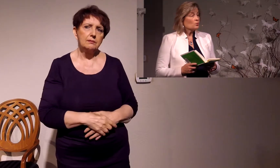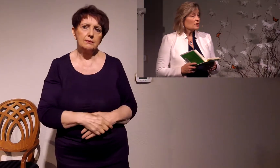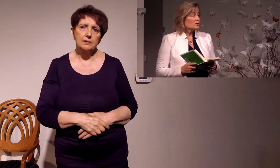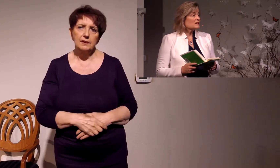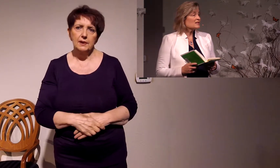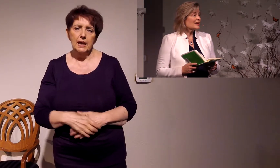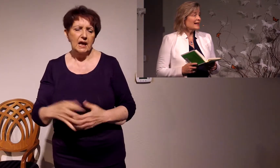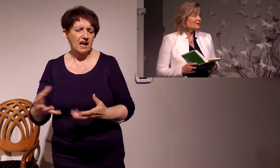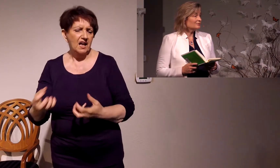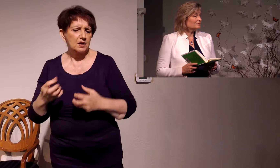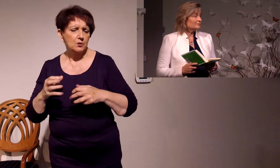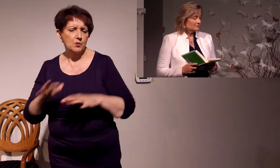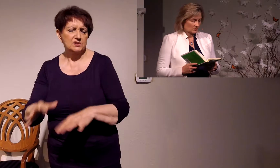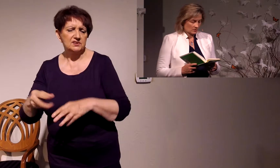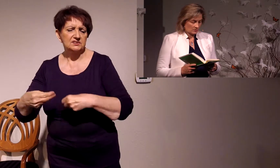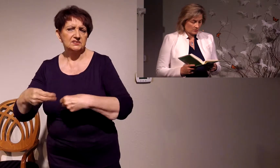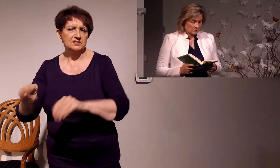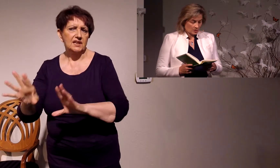I don't want to be a sellout.